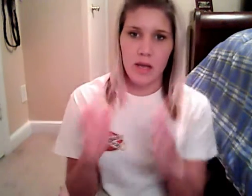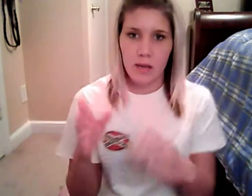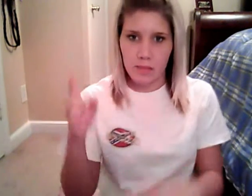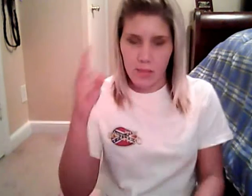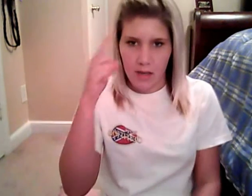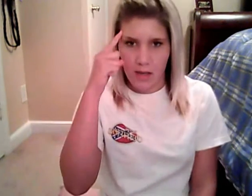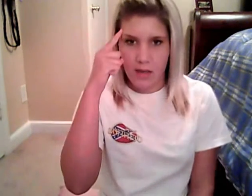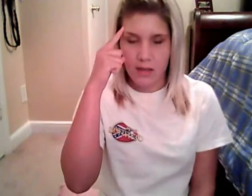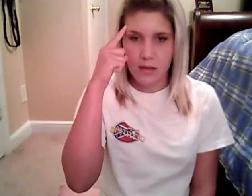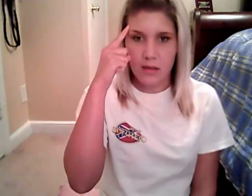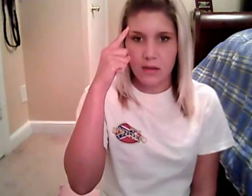mind.